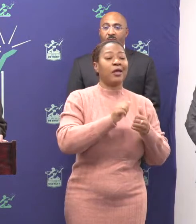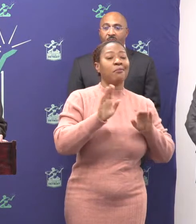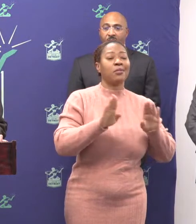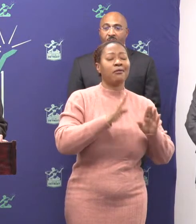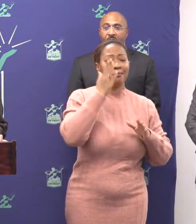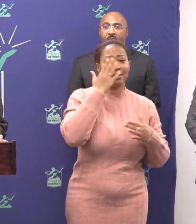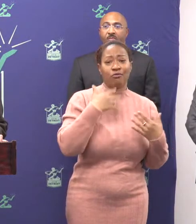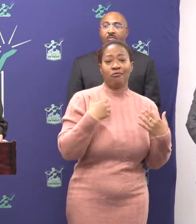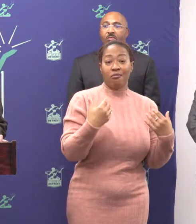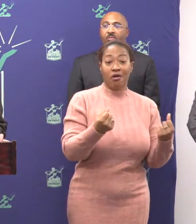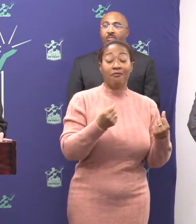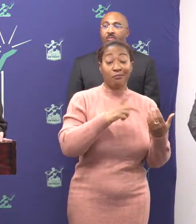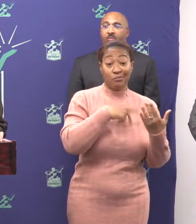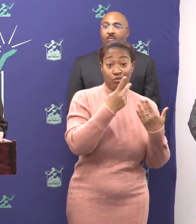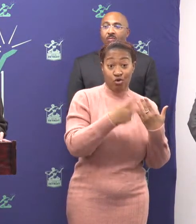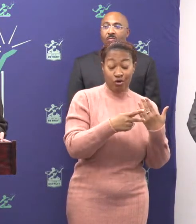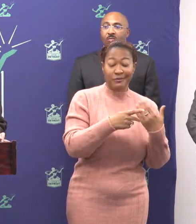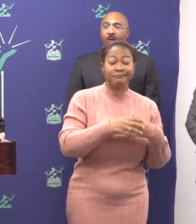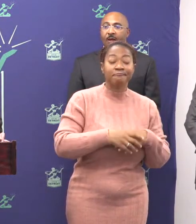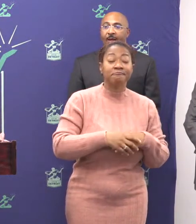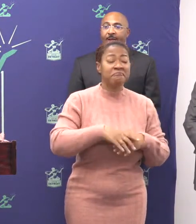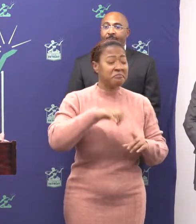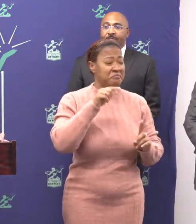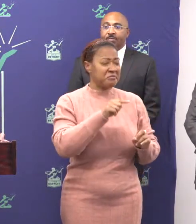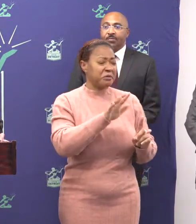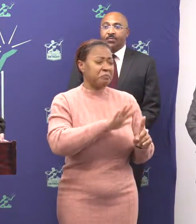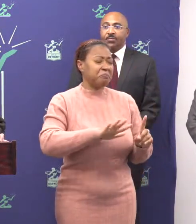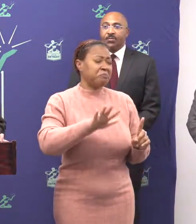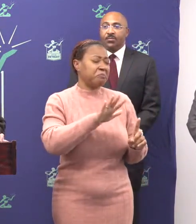health. Programming is about